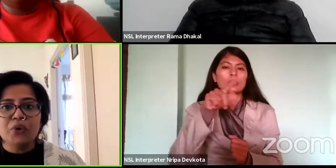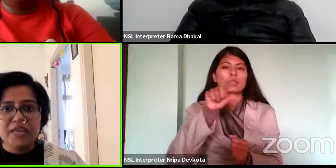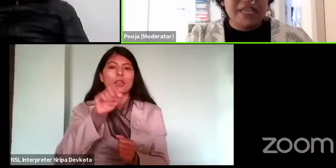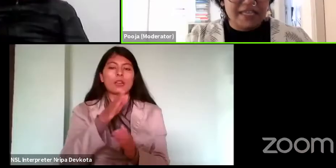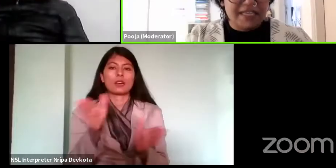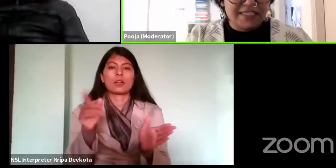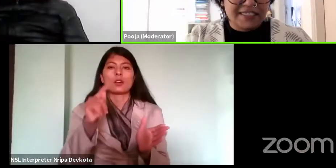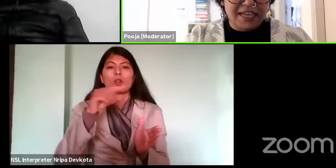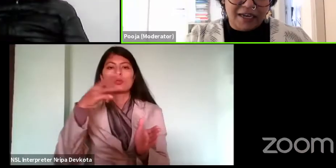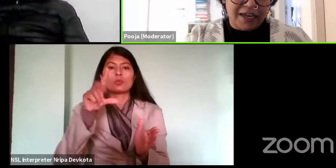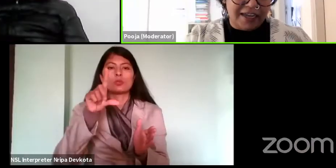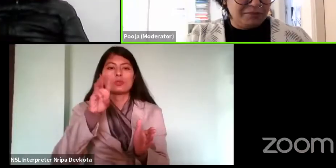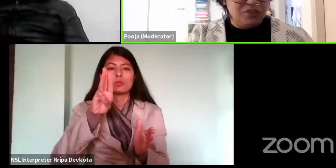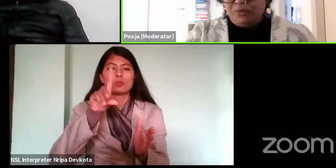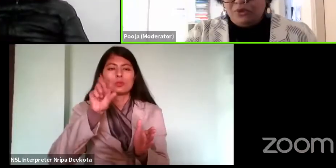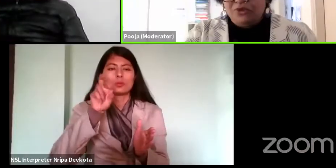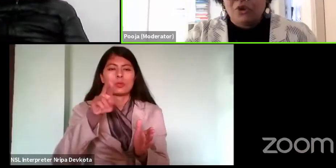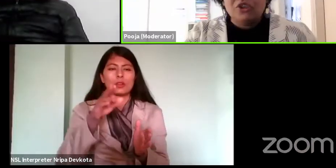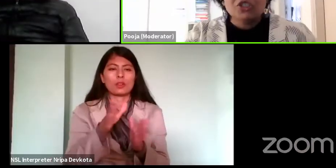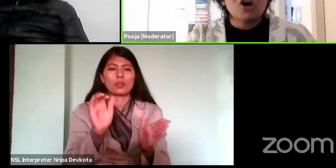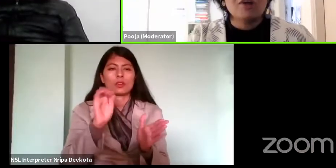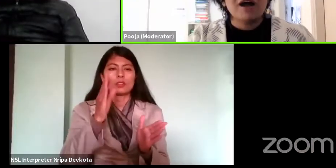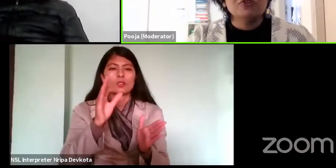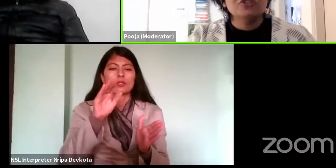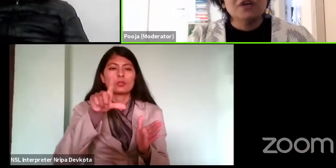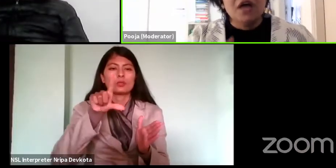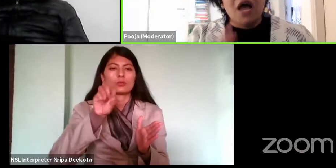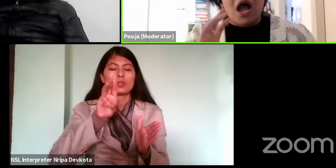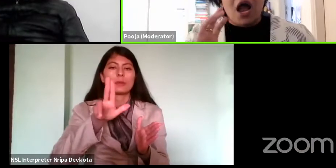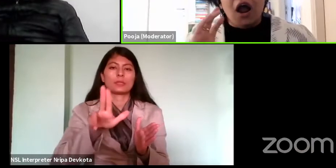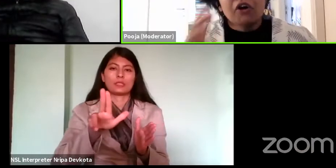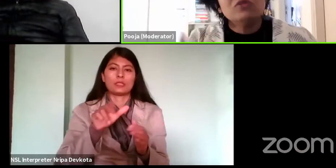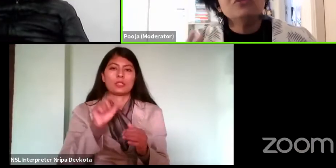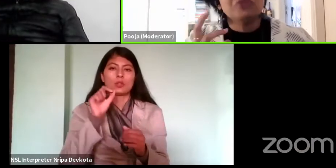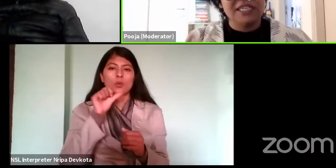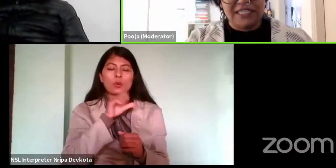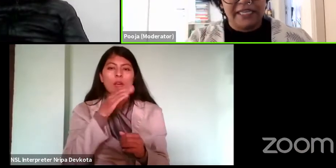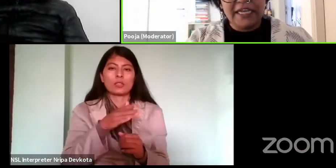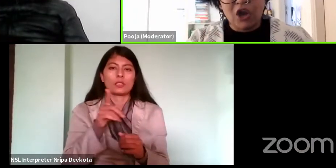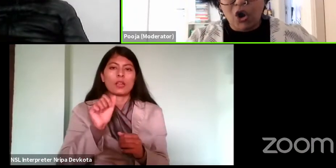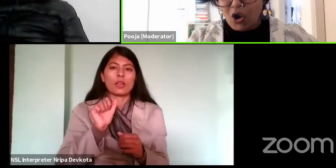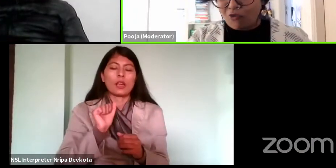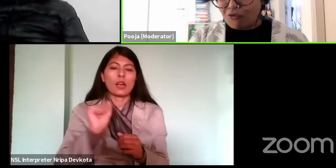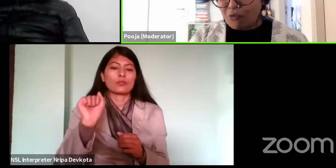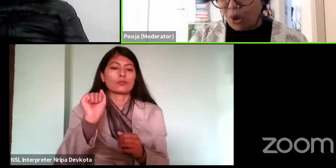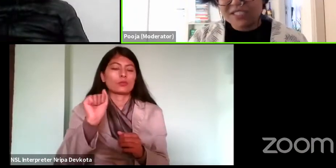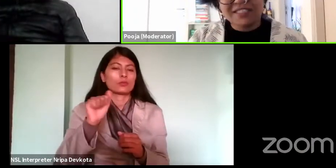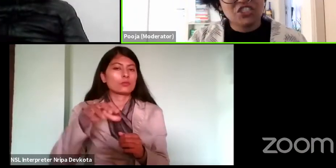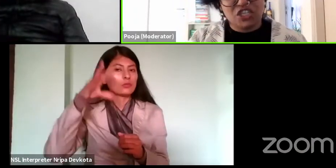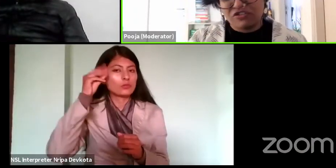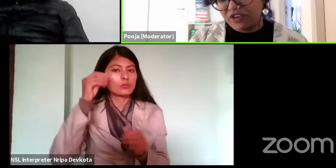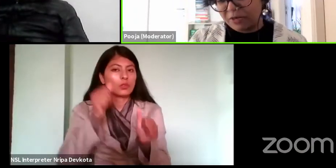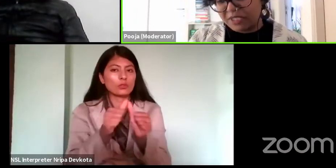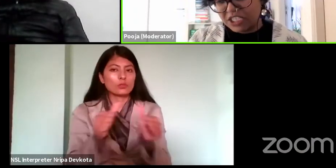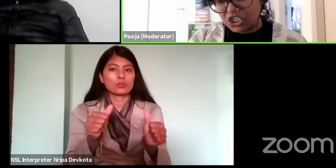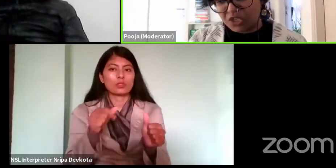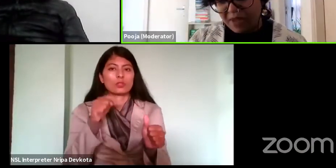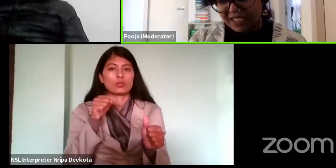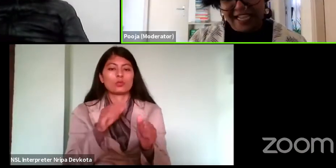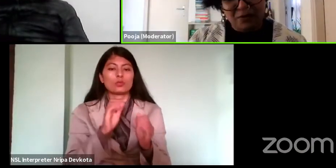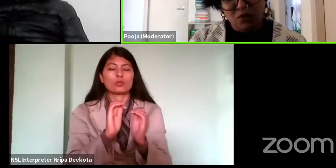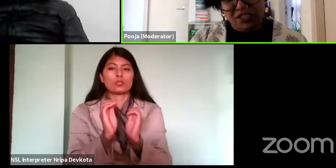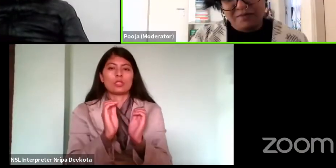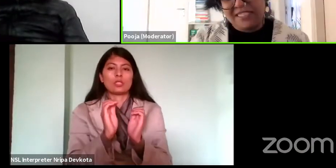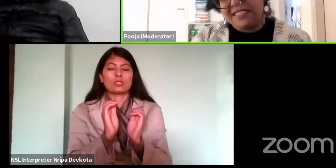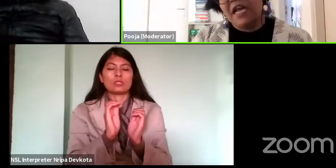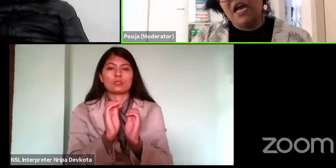who is who's going to talk about her own reading of what this general recommendation